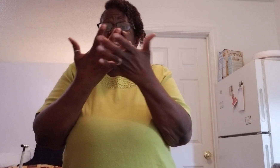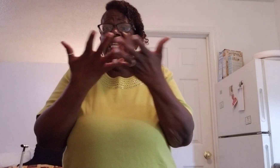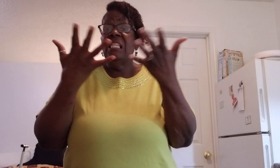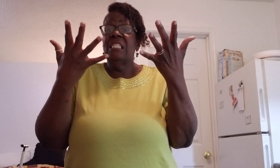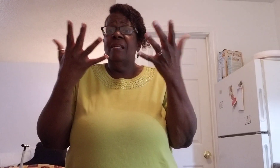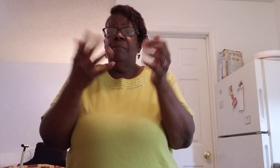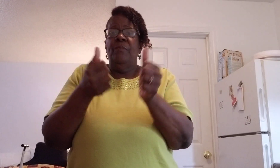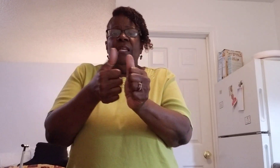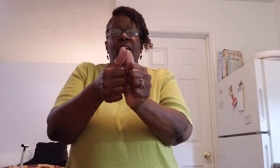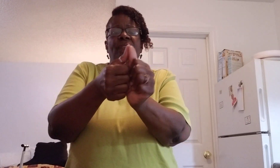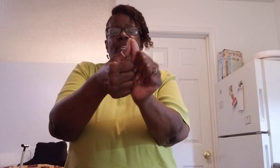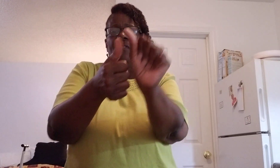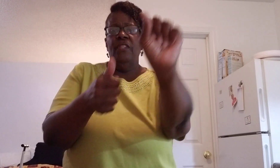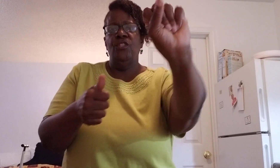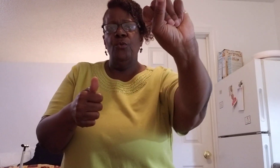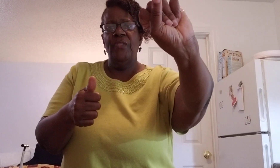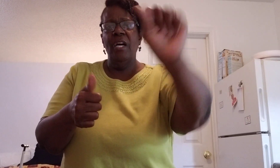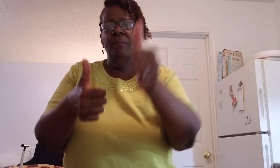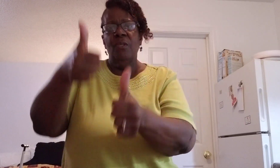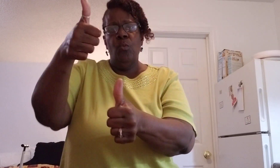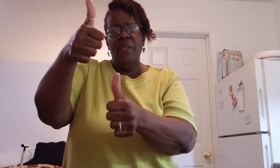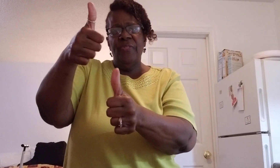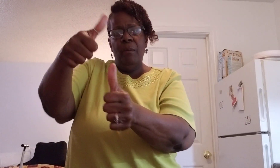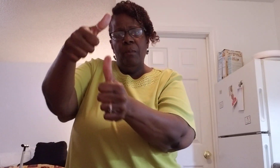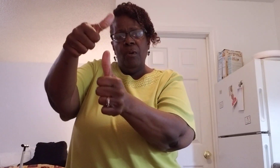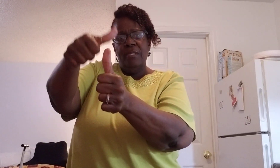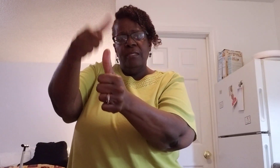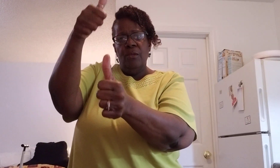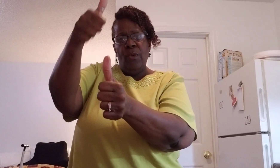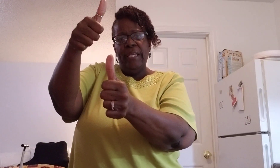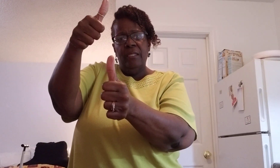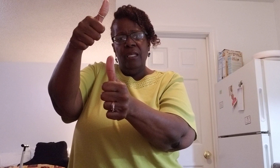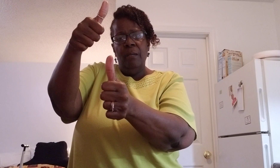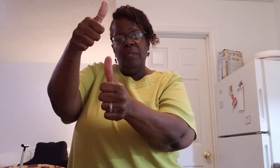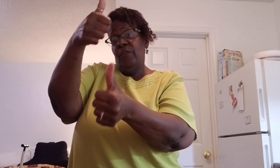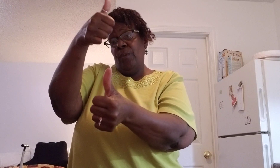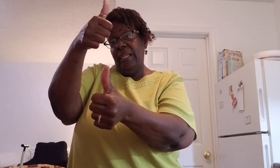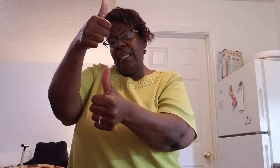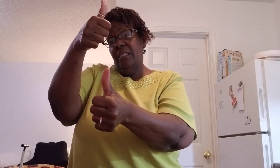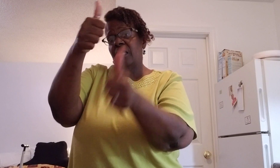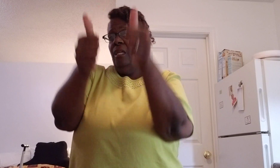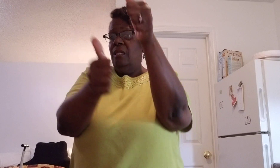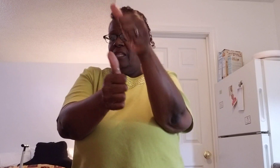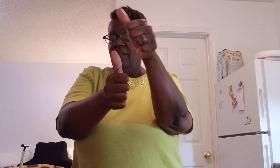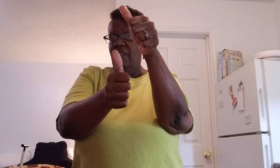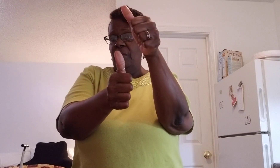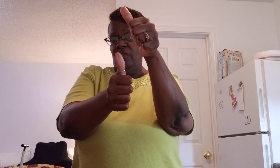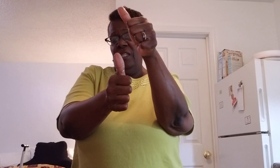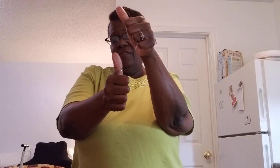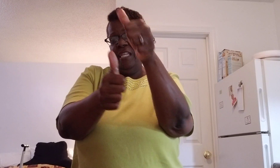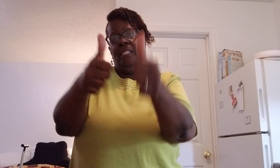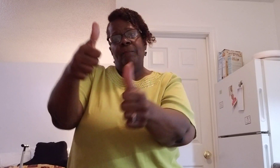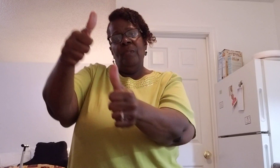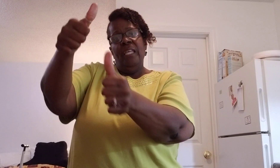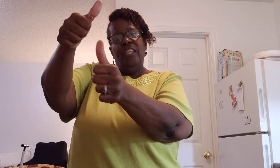Everything's, and then the two thumbs, one thumb on the right thumb if you're right-handed, left thumb if you're left-handed. And you would